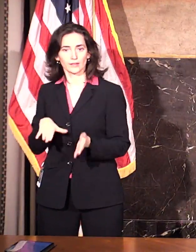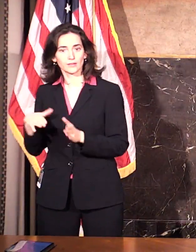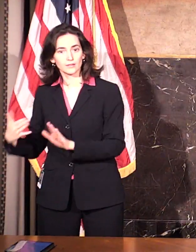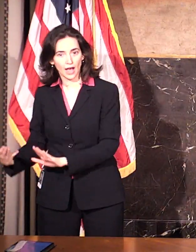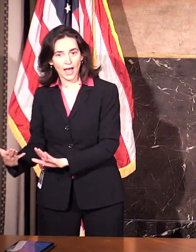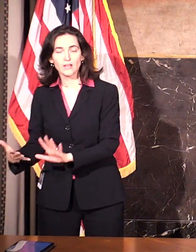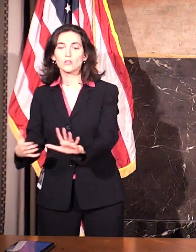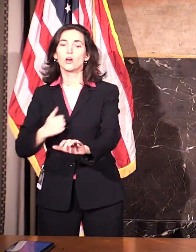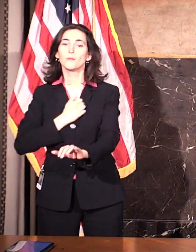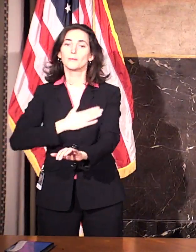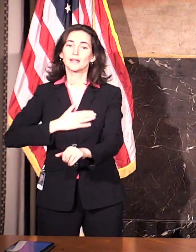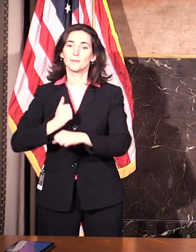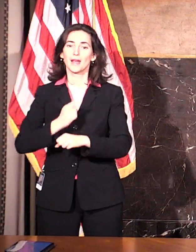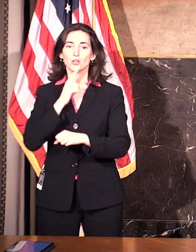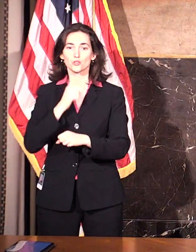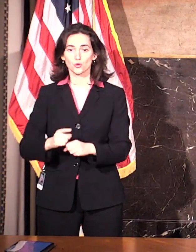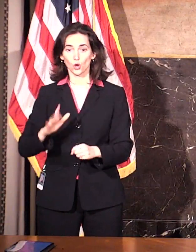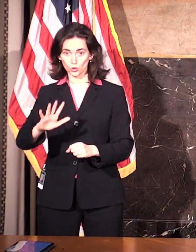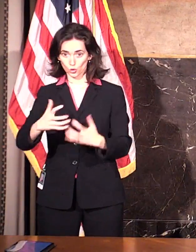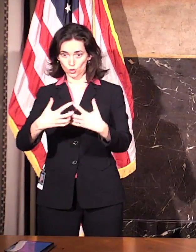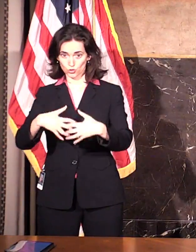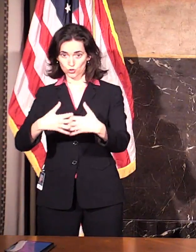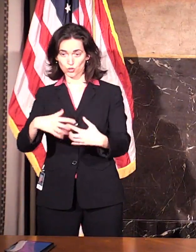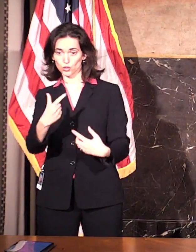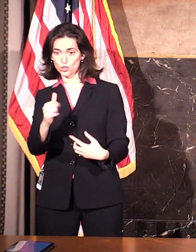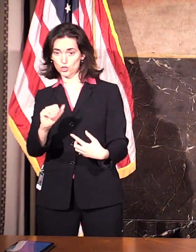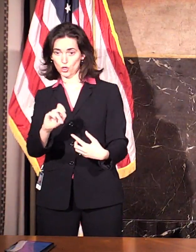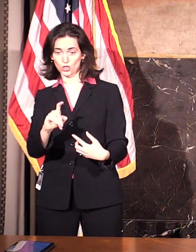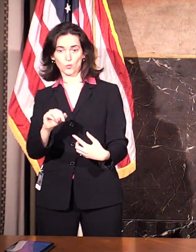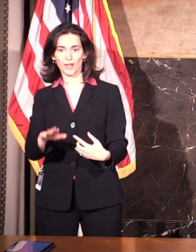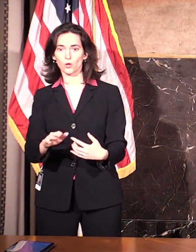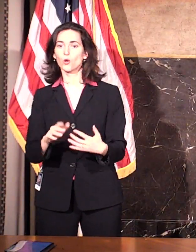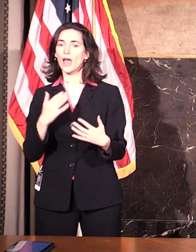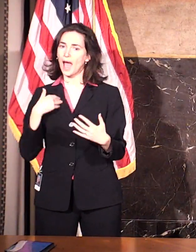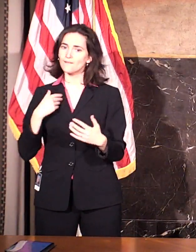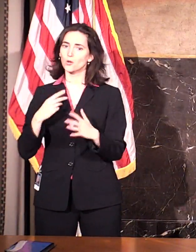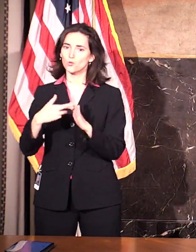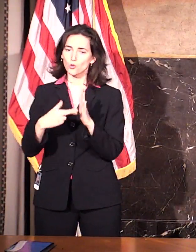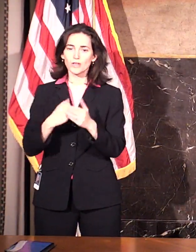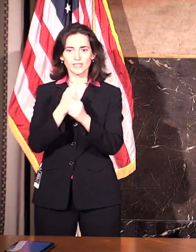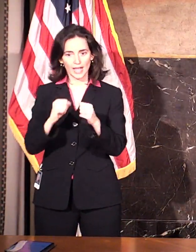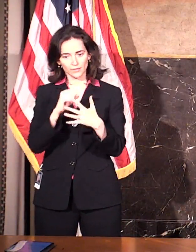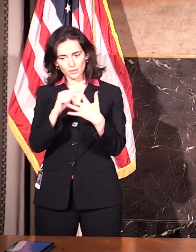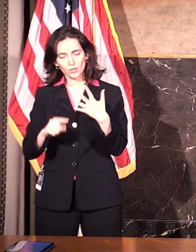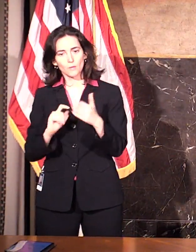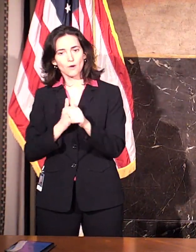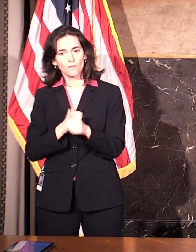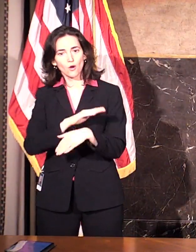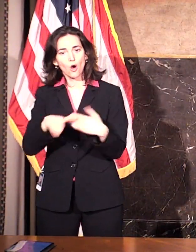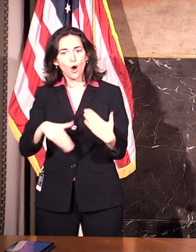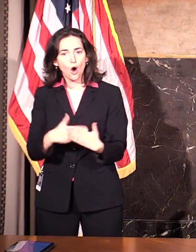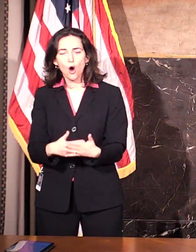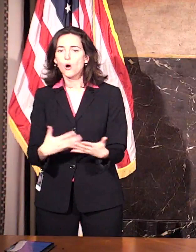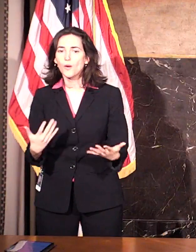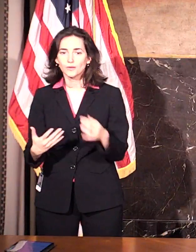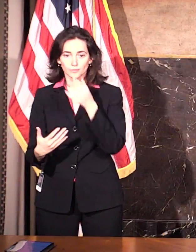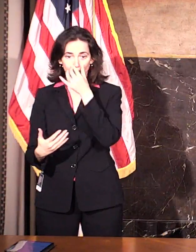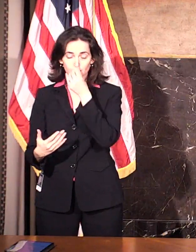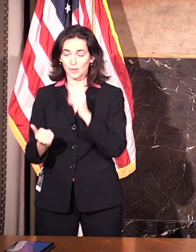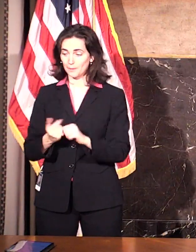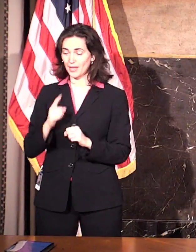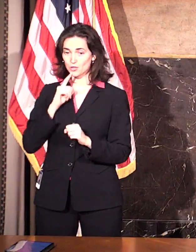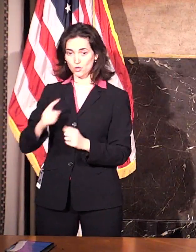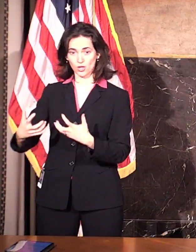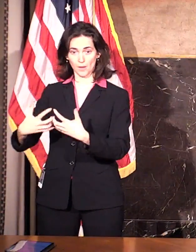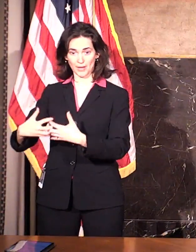if you're using a generator out there that you engage in all the safety measures, such as ensuring that that generator